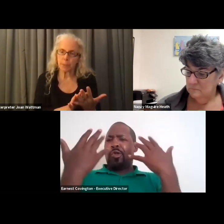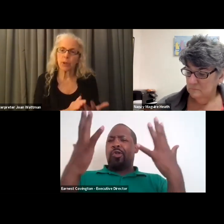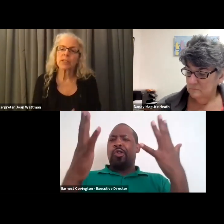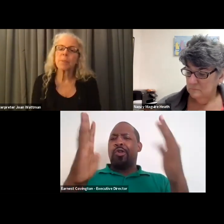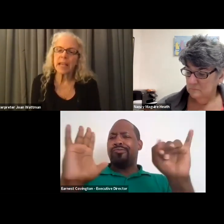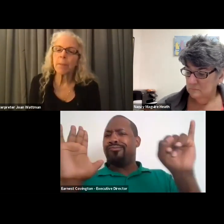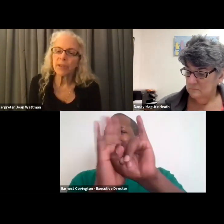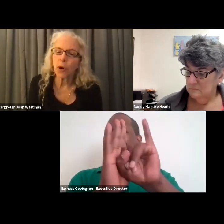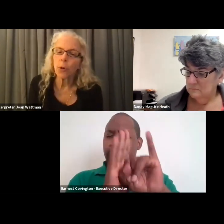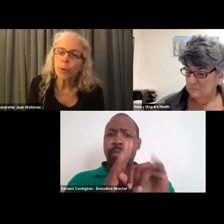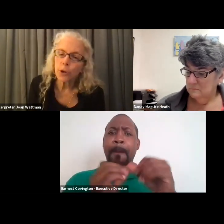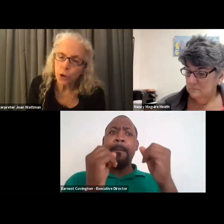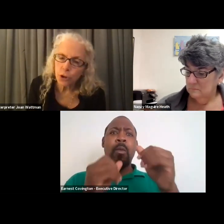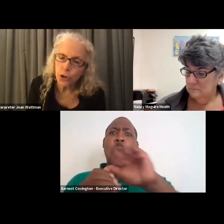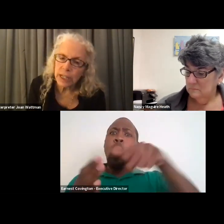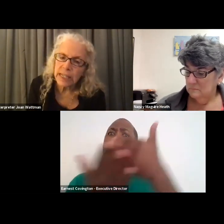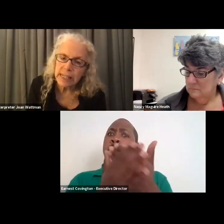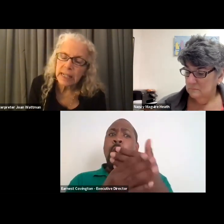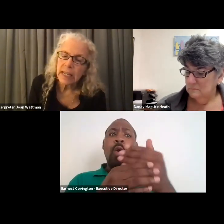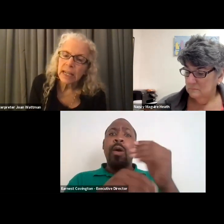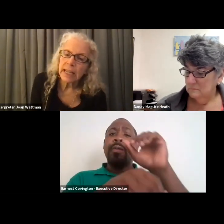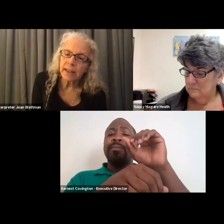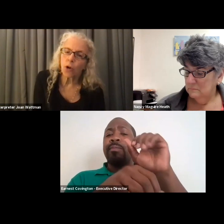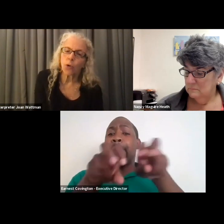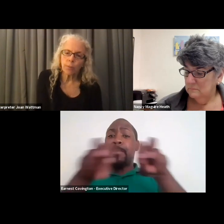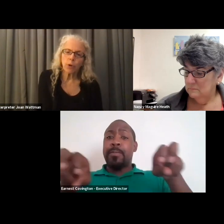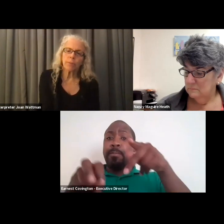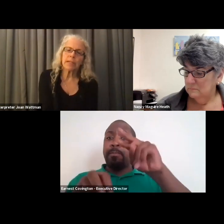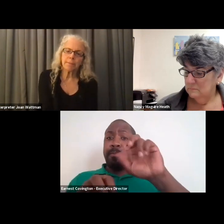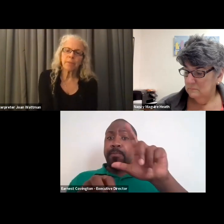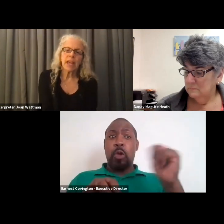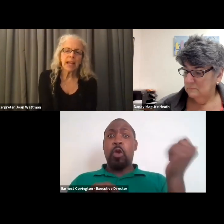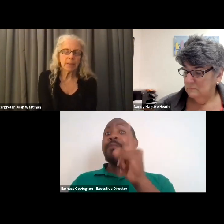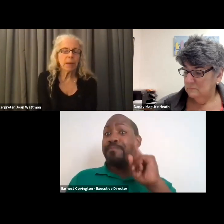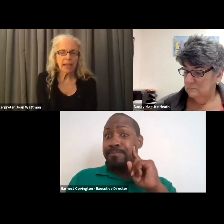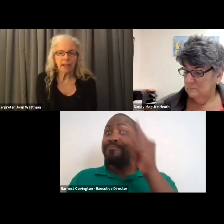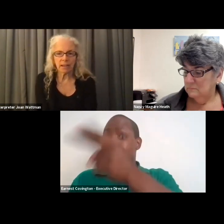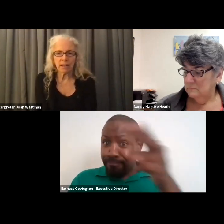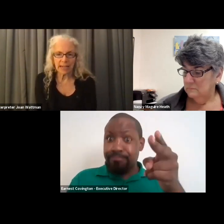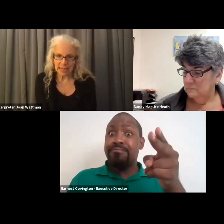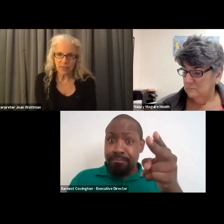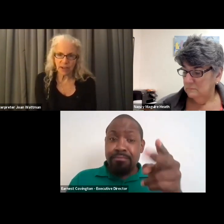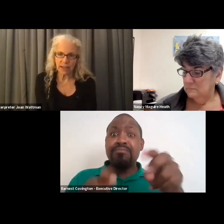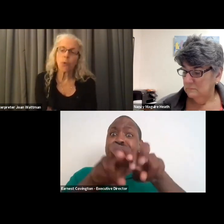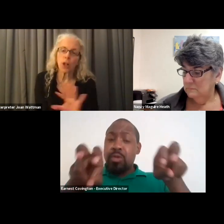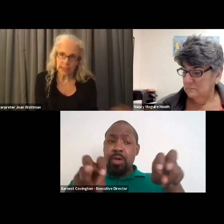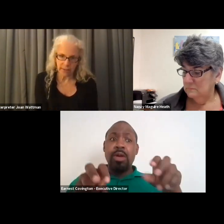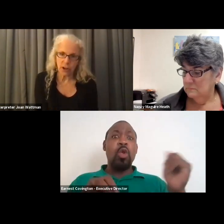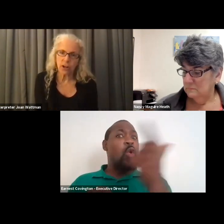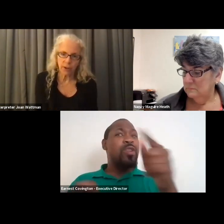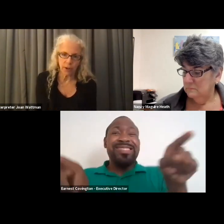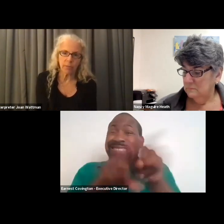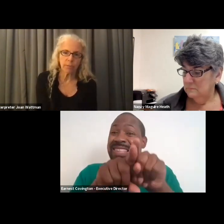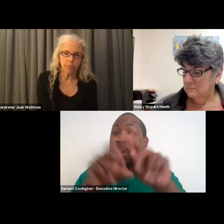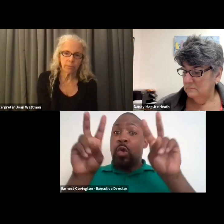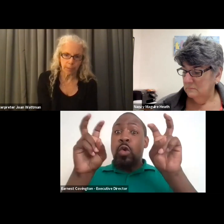different people speaking about their own personal journeys in their own employment. And the panel identified, they were all deaf and